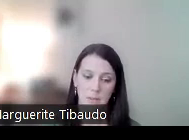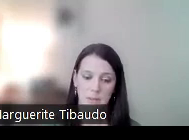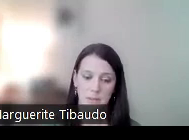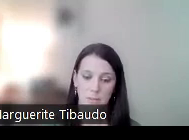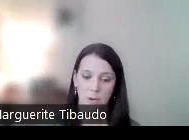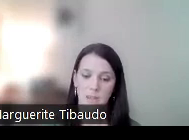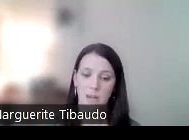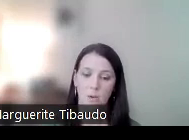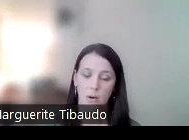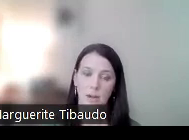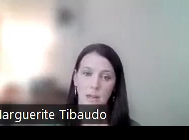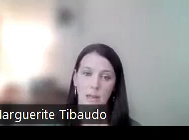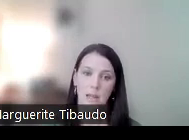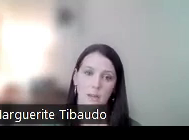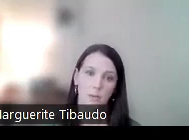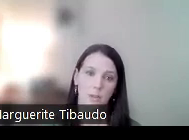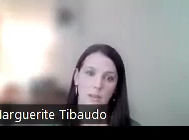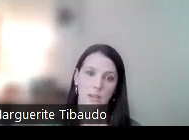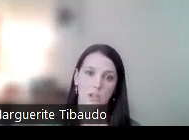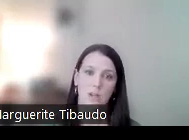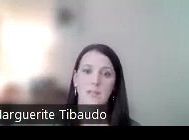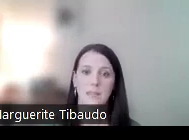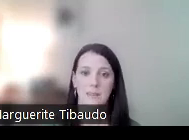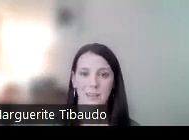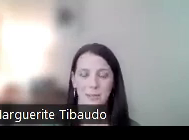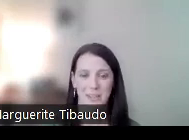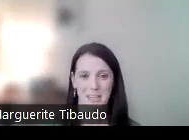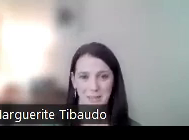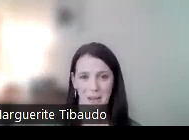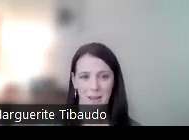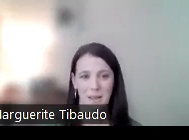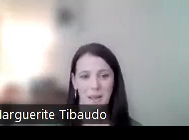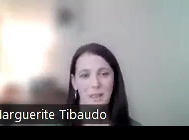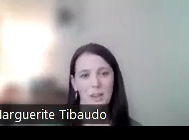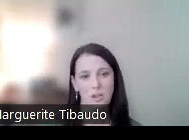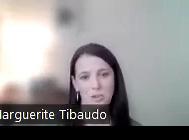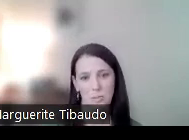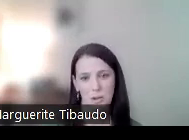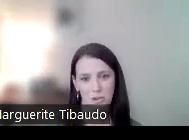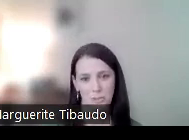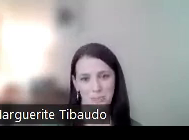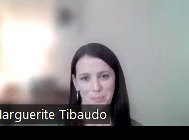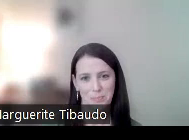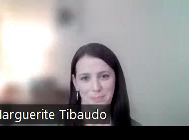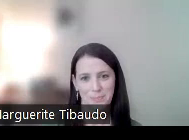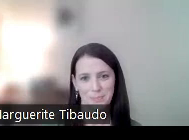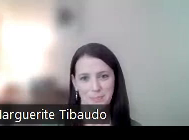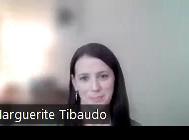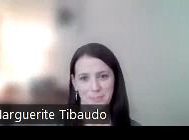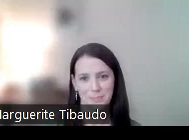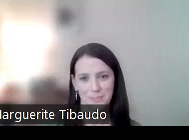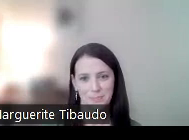information, please visit perkins.org for the section of CVI for the TBI. Thank you so much.